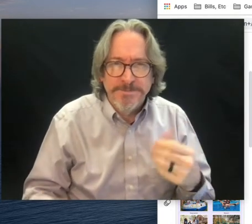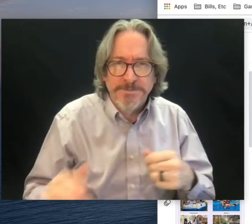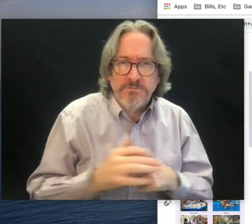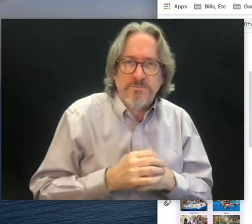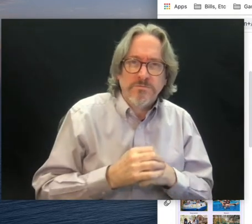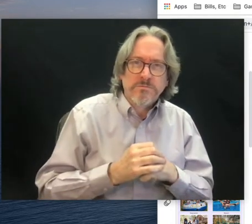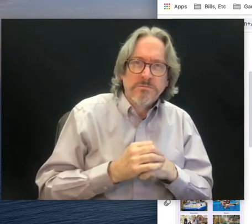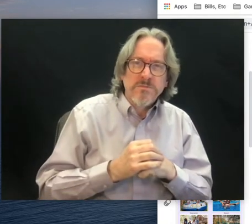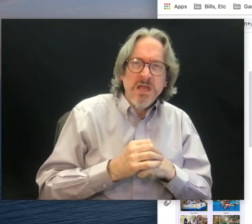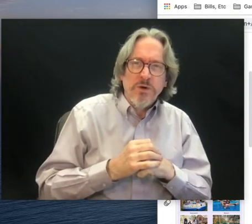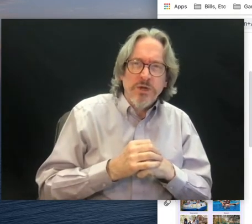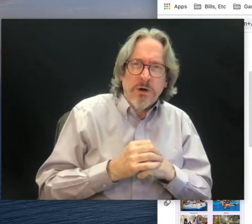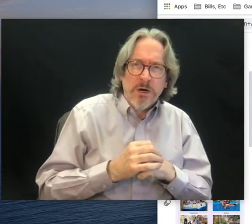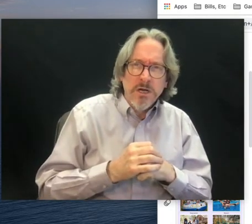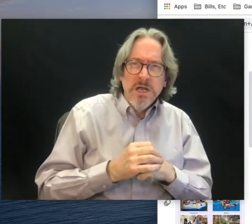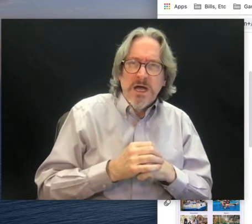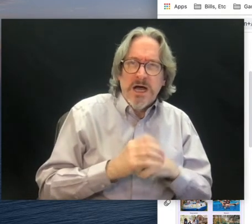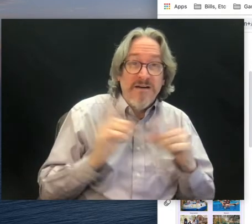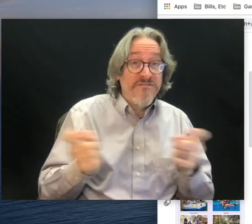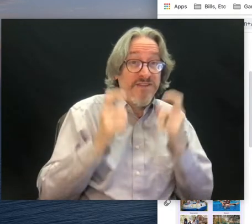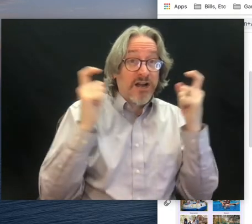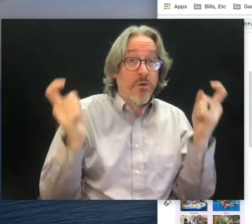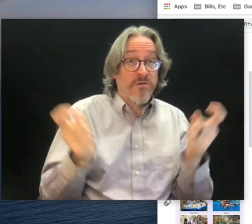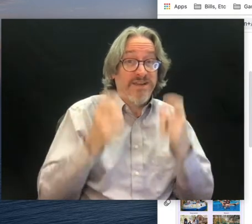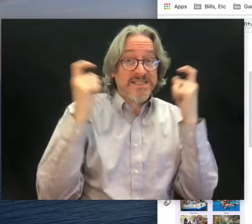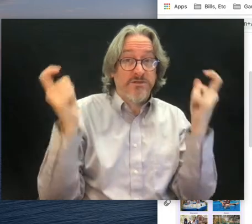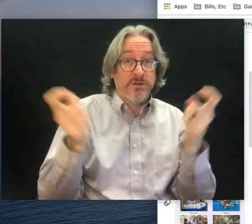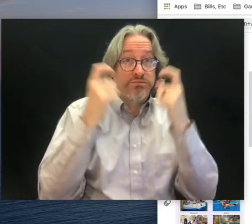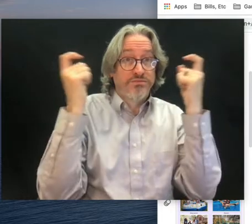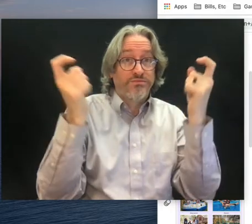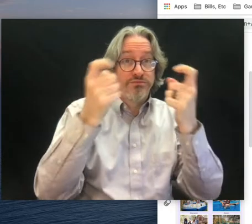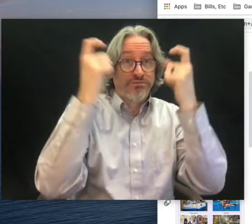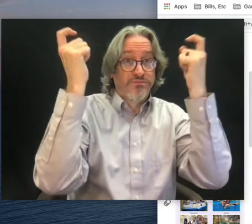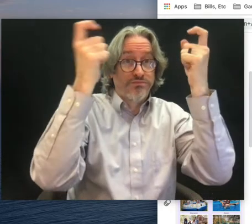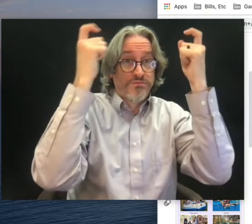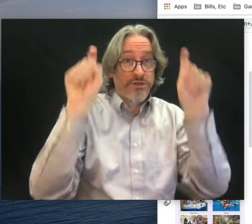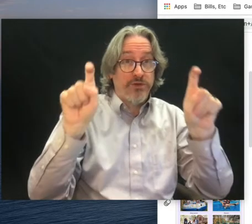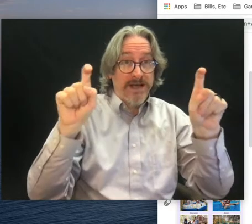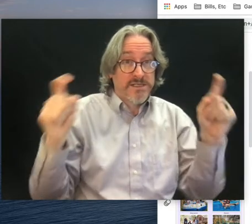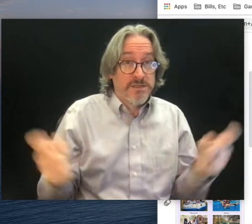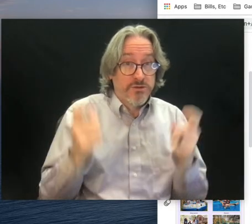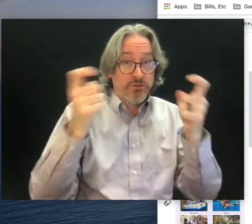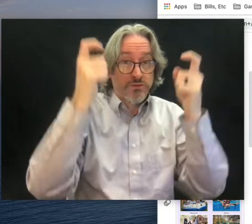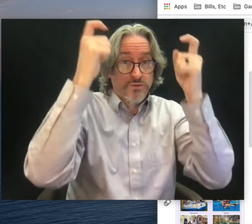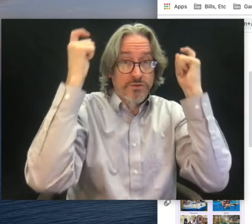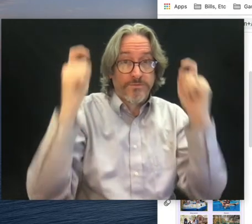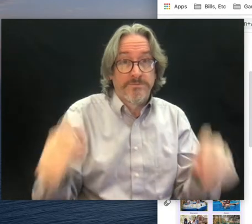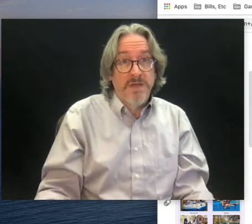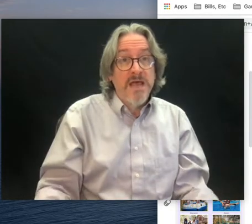depends on where you are. Fair or festival, 2 X's.